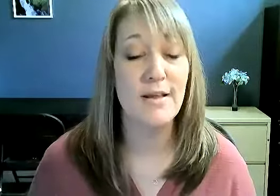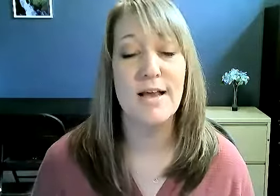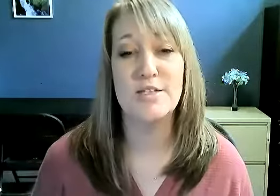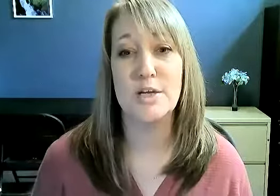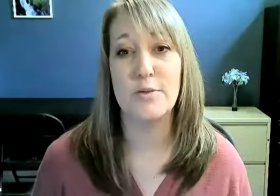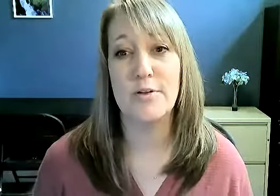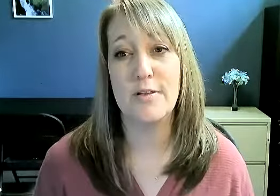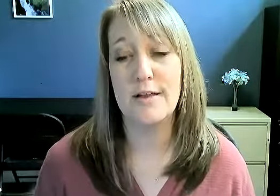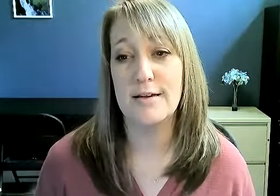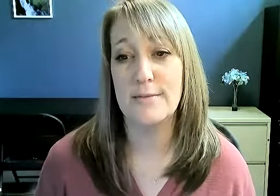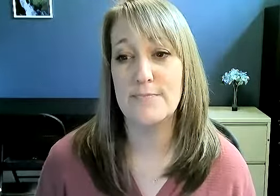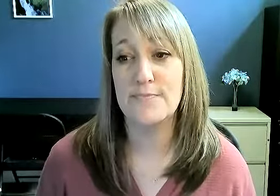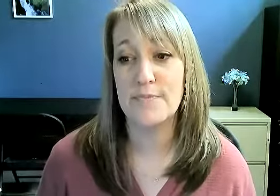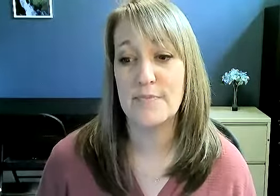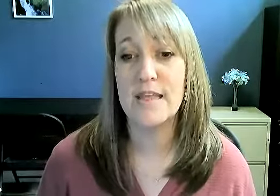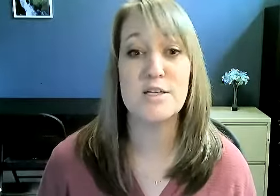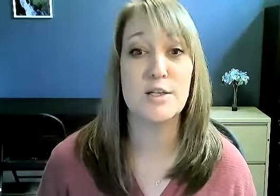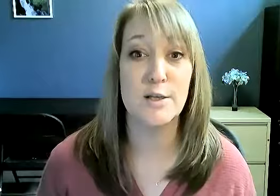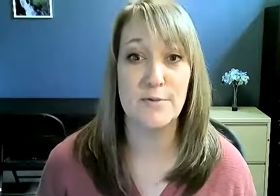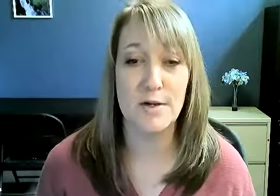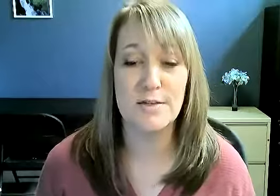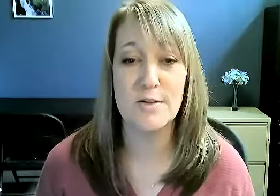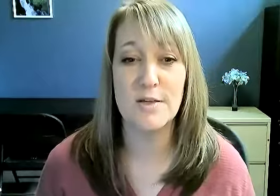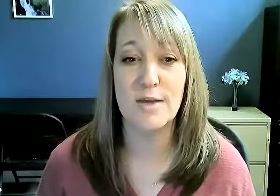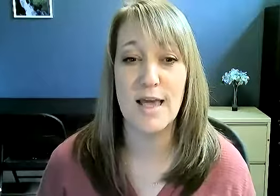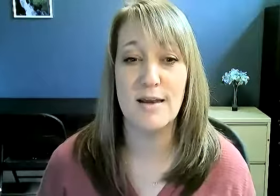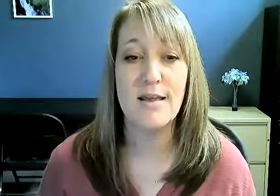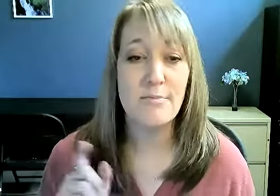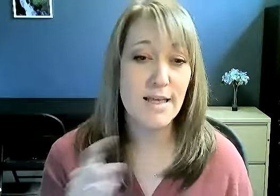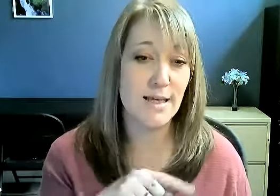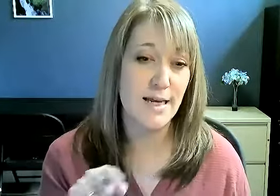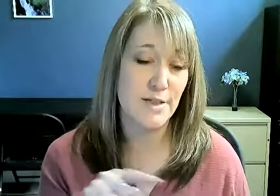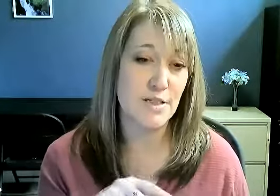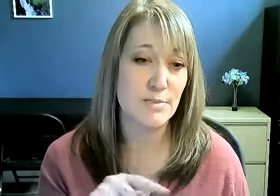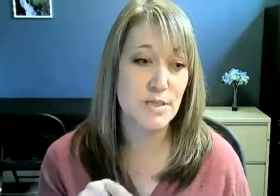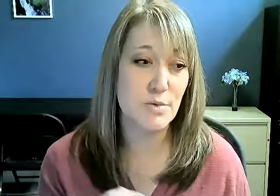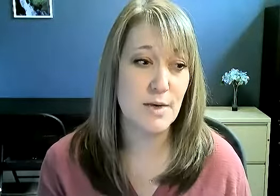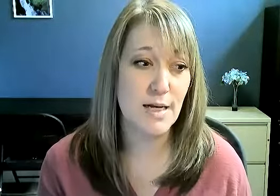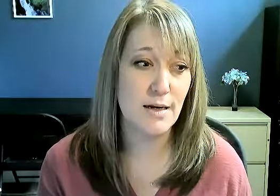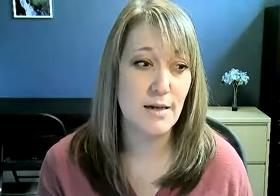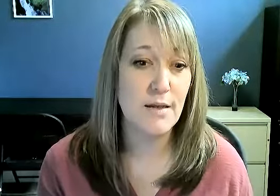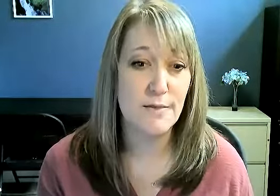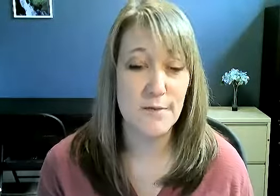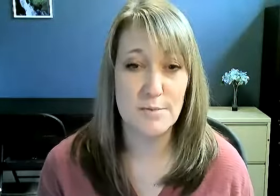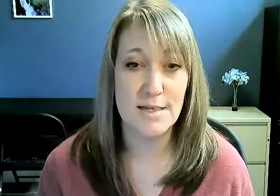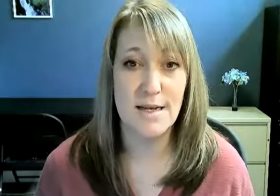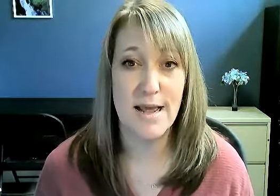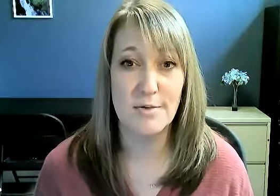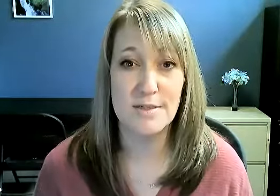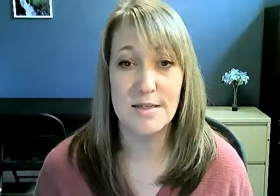a general thing to look for so that you can make the connections between the verbs and the nouns